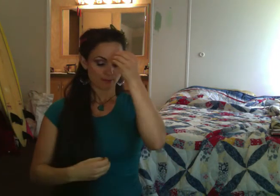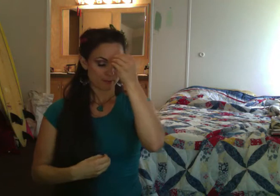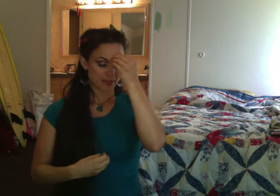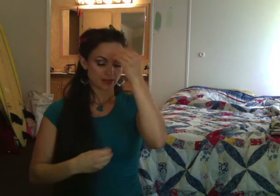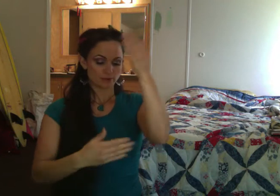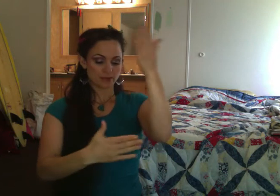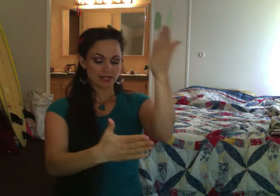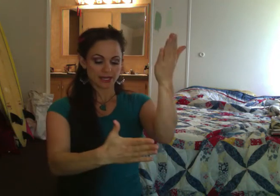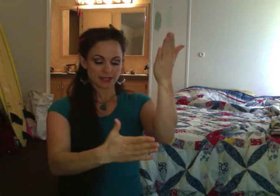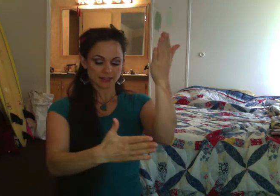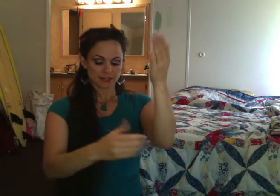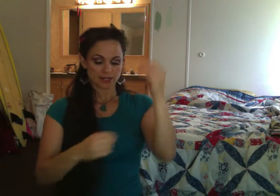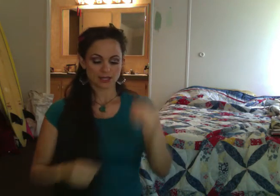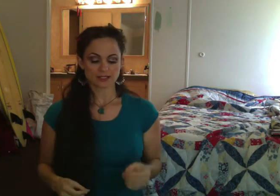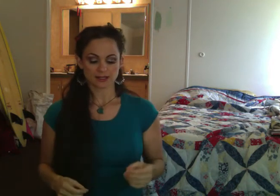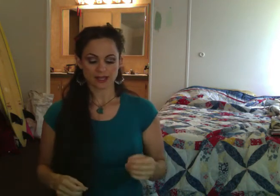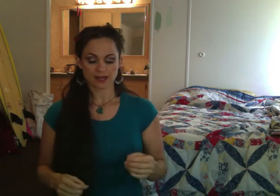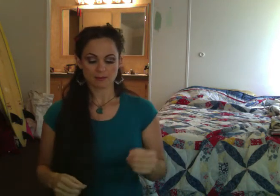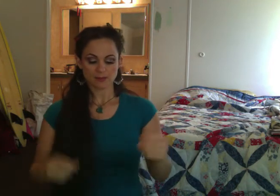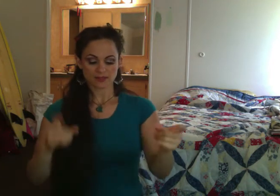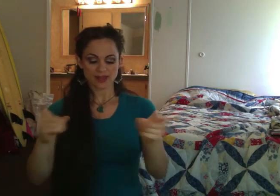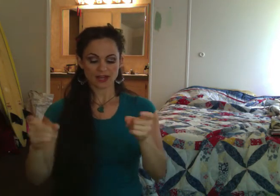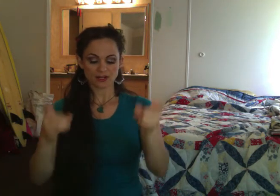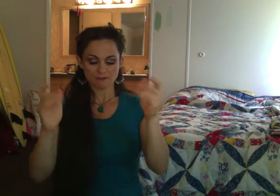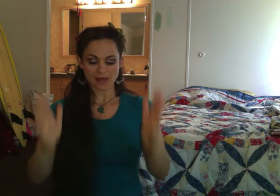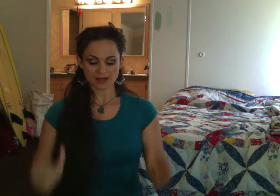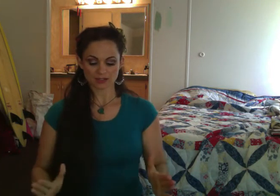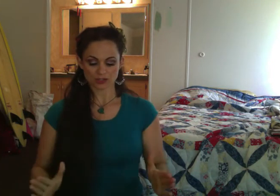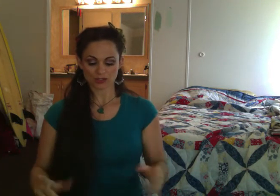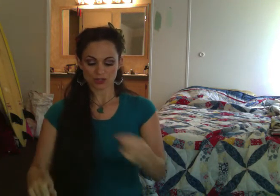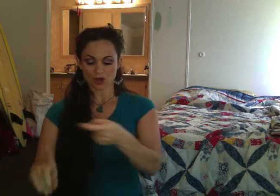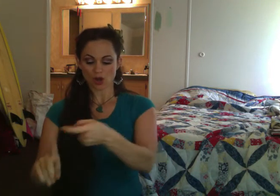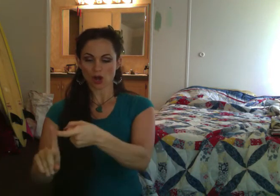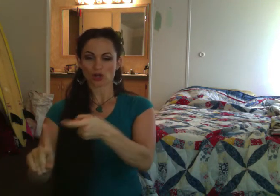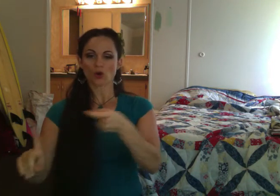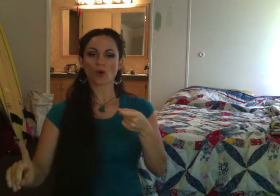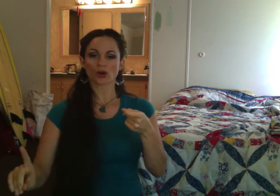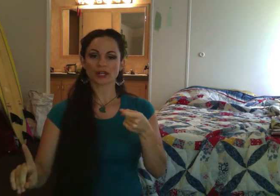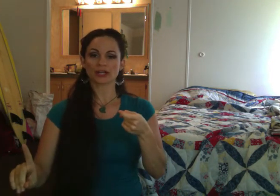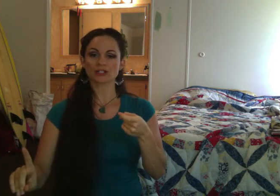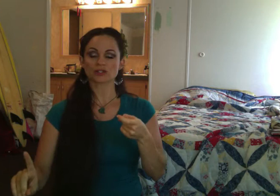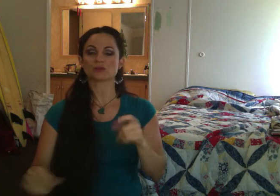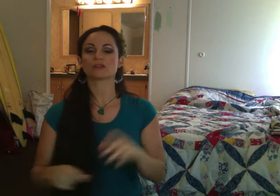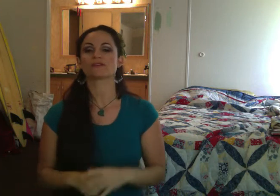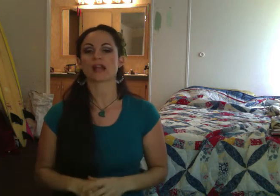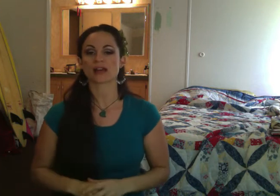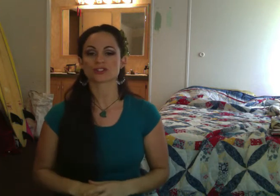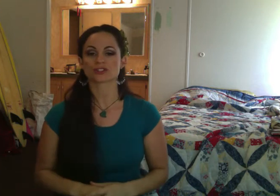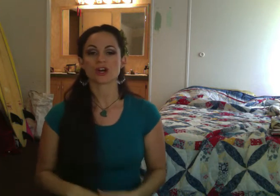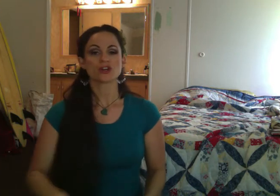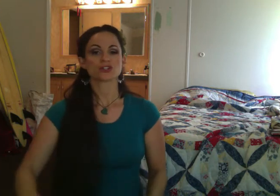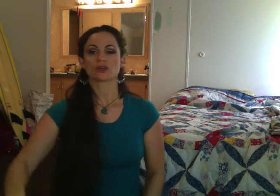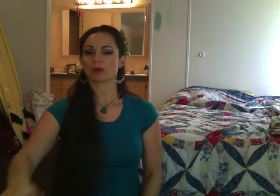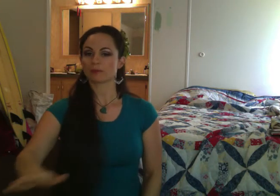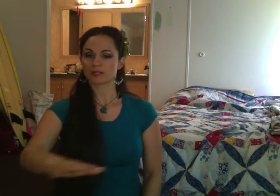be obedient to them that are your masters, according to the flesh. So you want to simply put